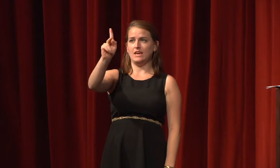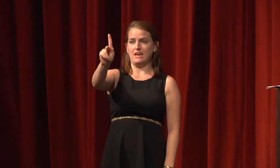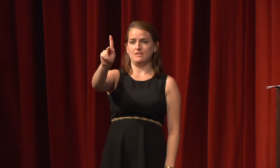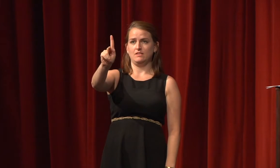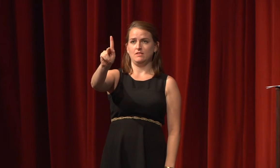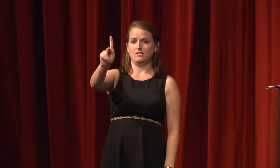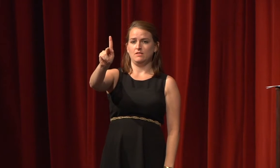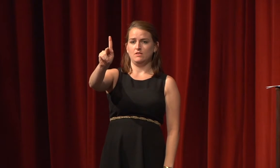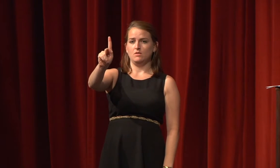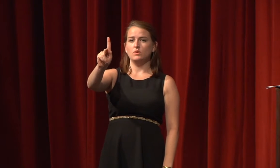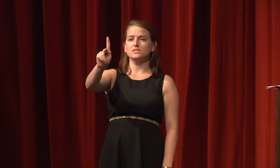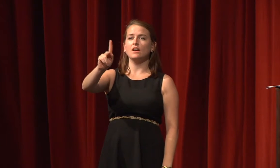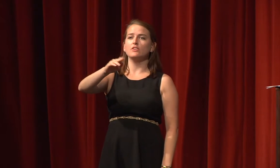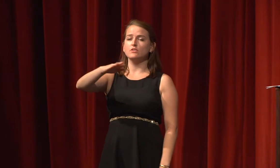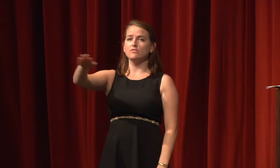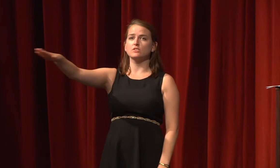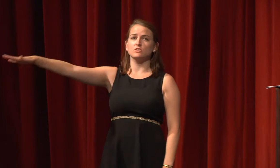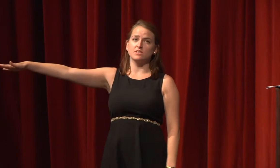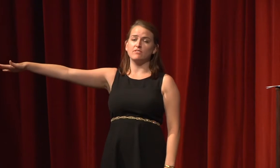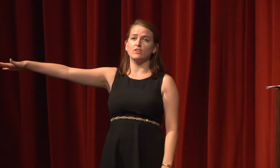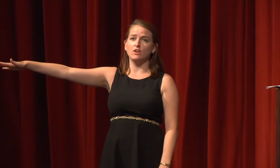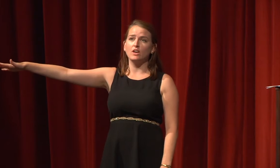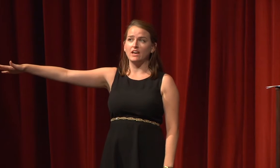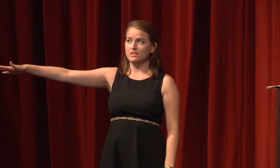K. What's the other universal sign for okay?